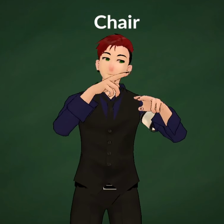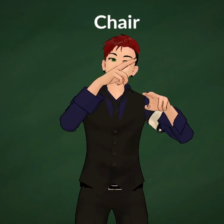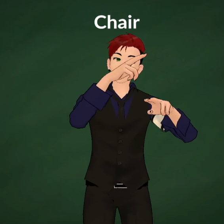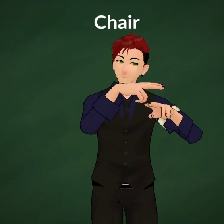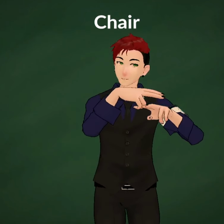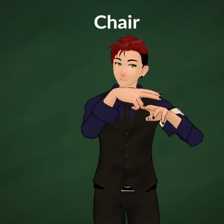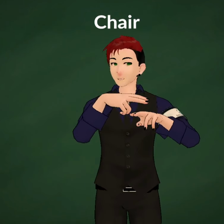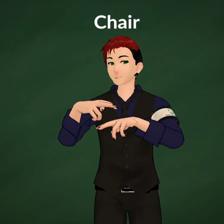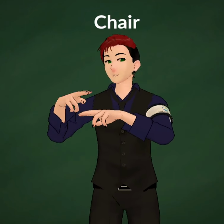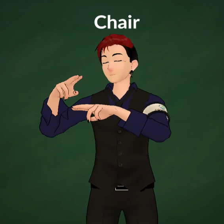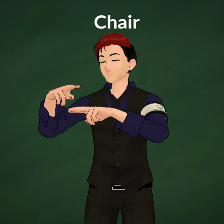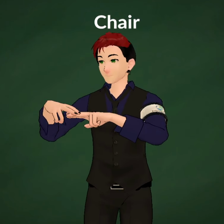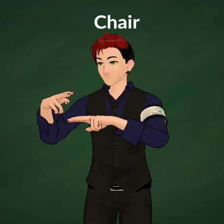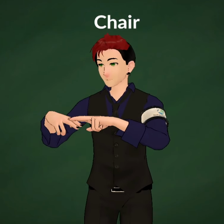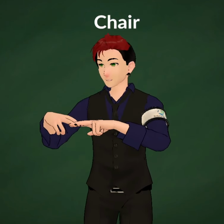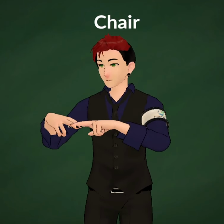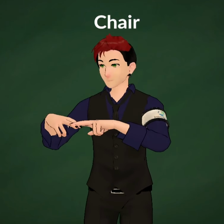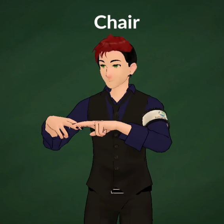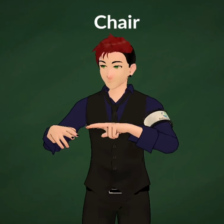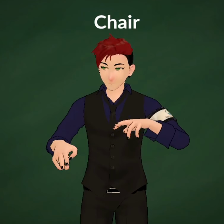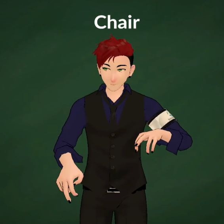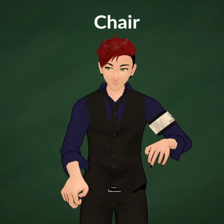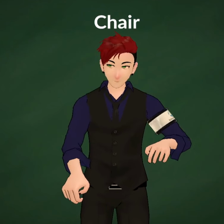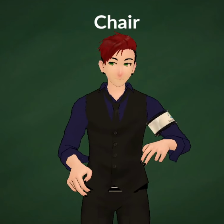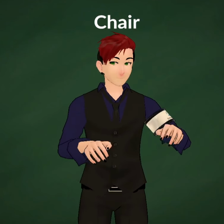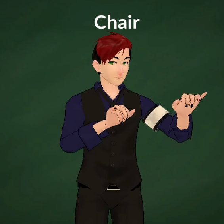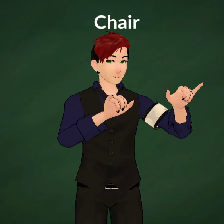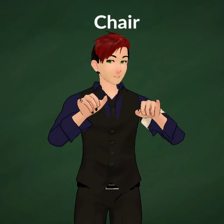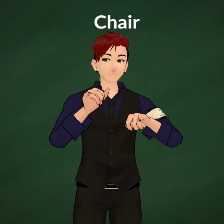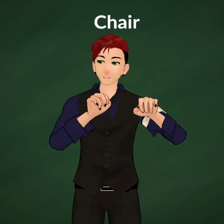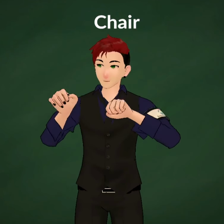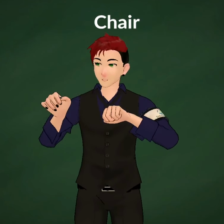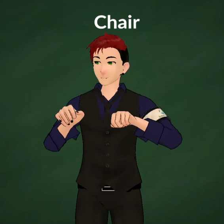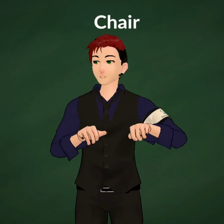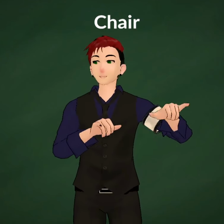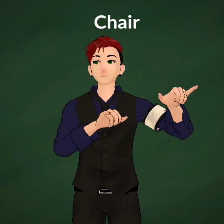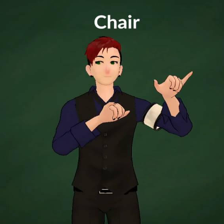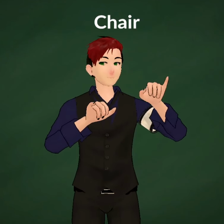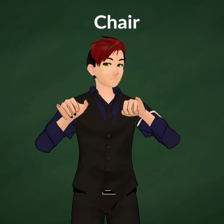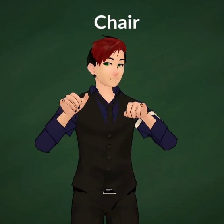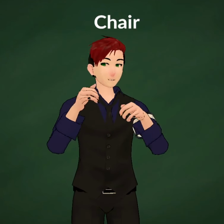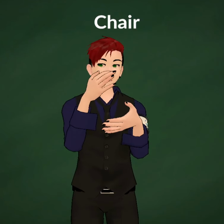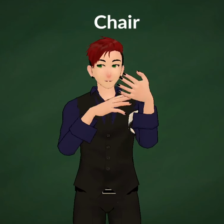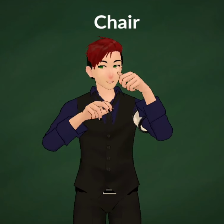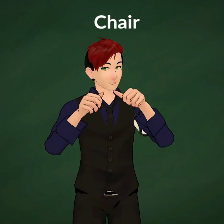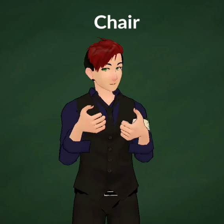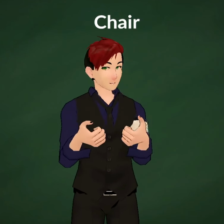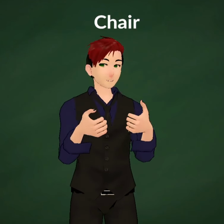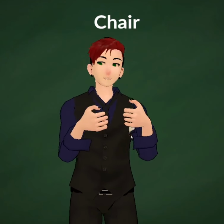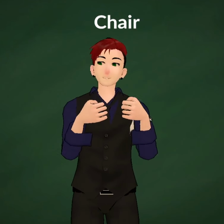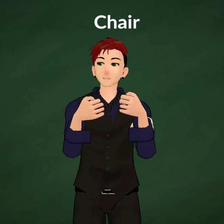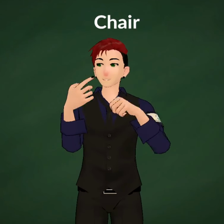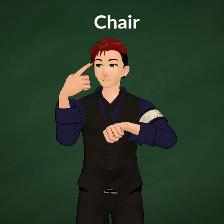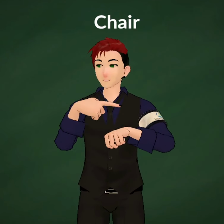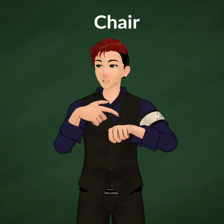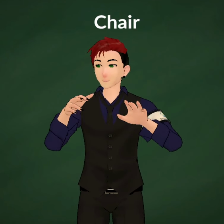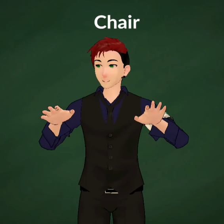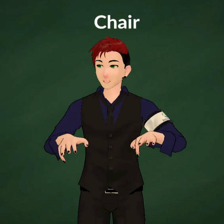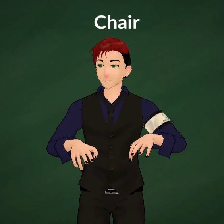So sit, chair. It's the same motion, same hand shapes. It's just how many times do you